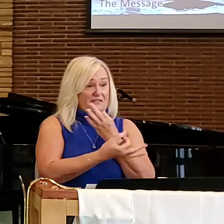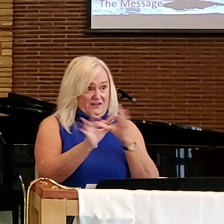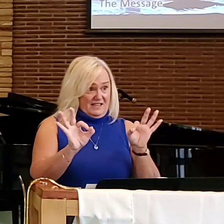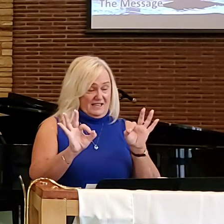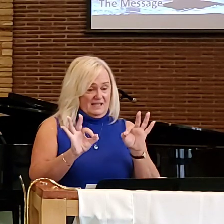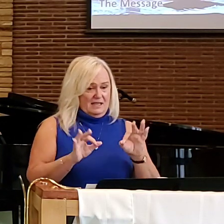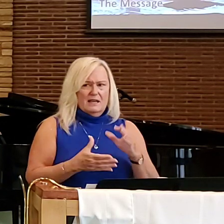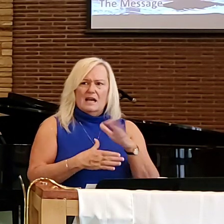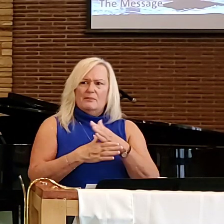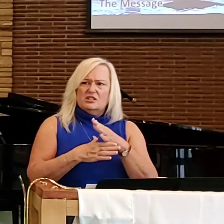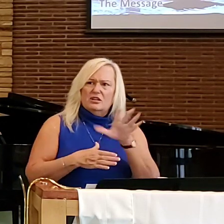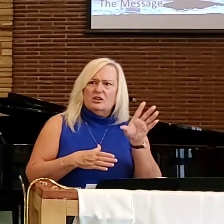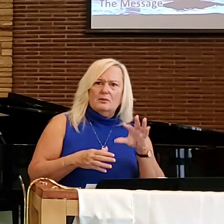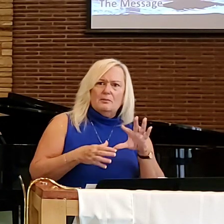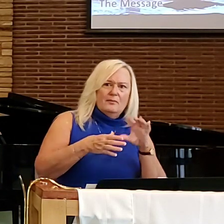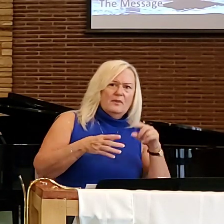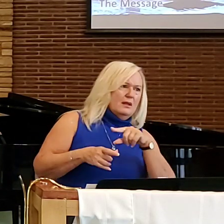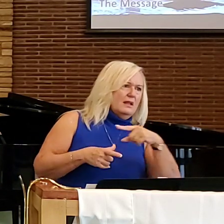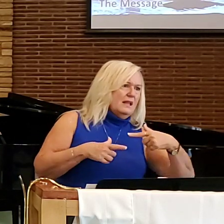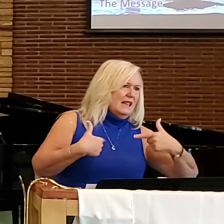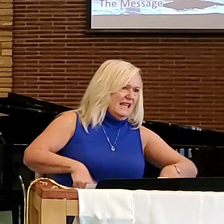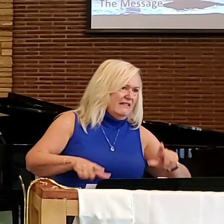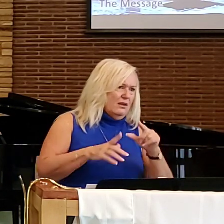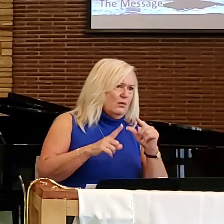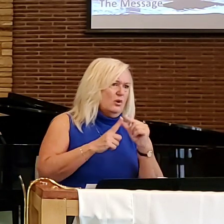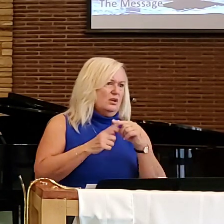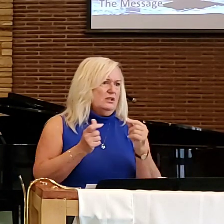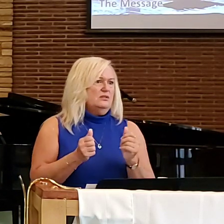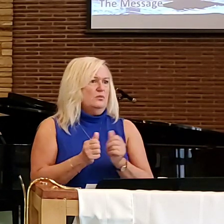Now I'm going to share her parting words to me with you.